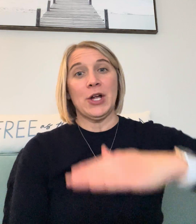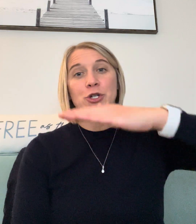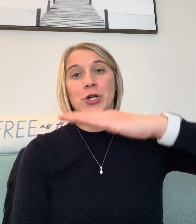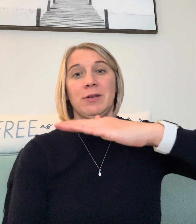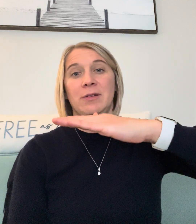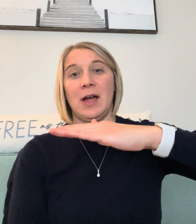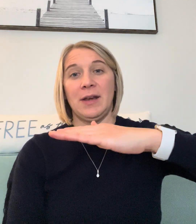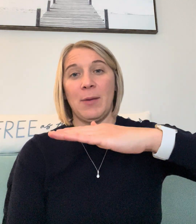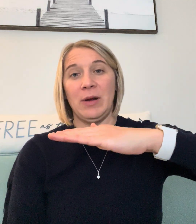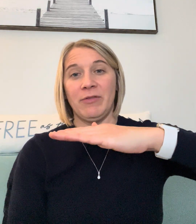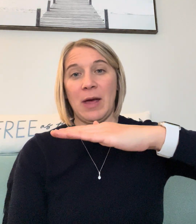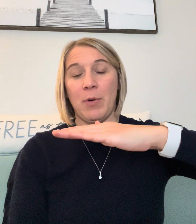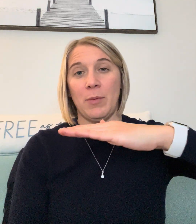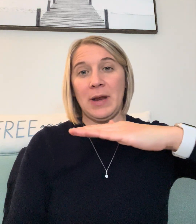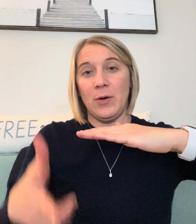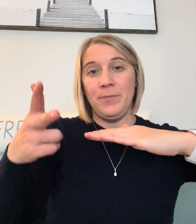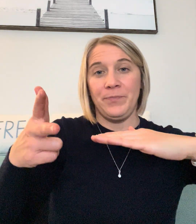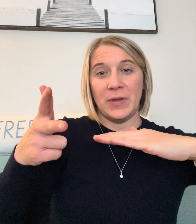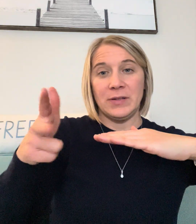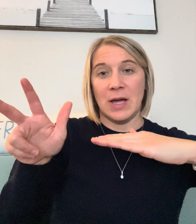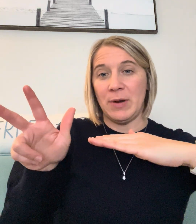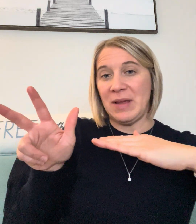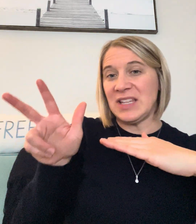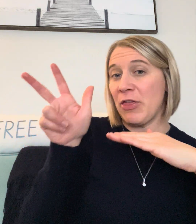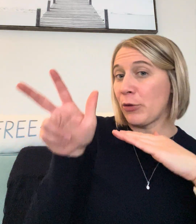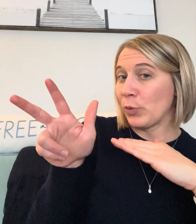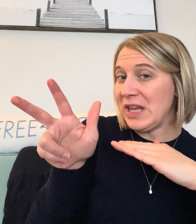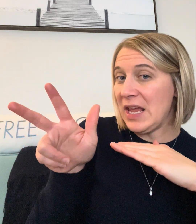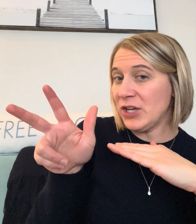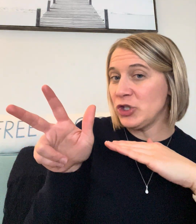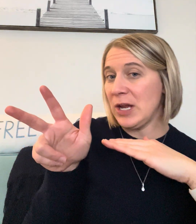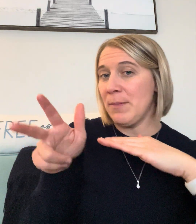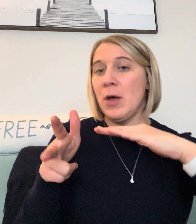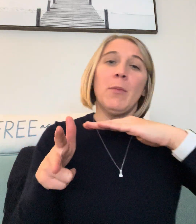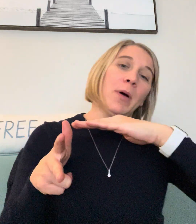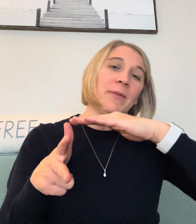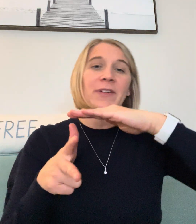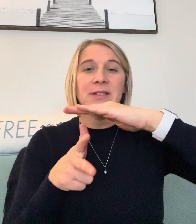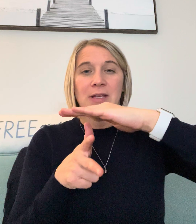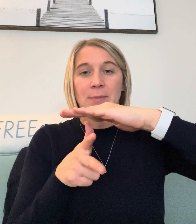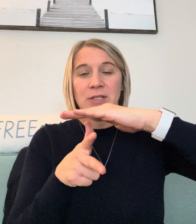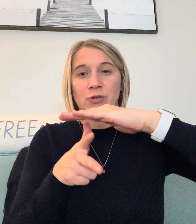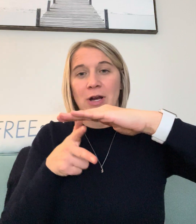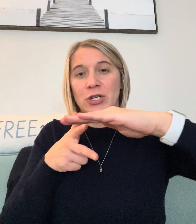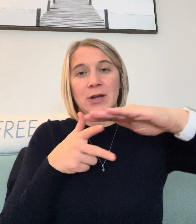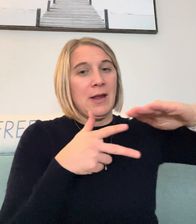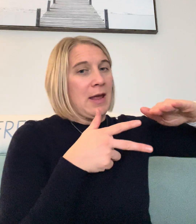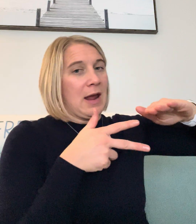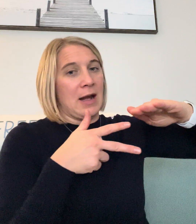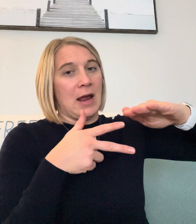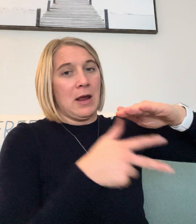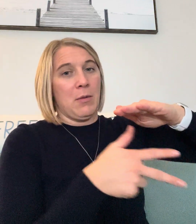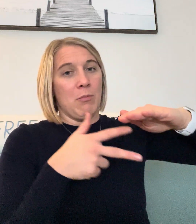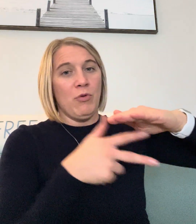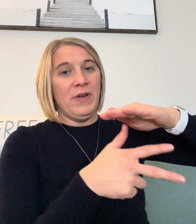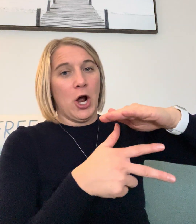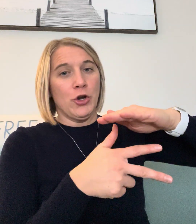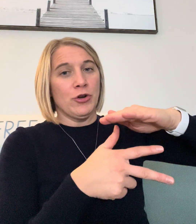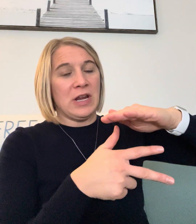Garage, non-dominant flat palm down. Dominant makes a 3 hand shape, palm facing the opposite direction. And I move it underneath